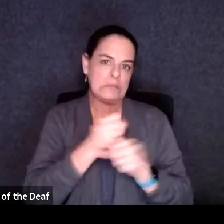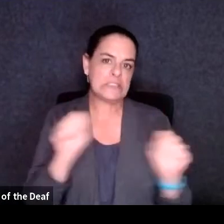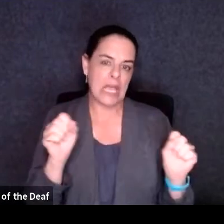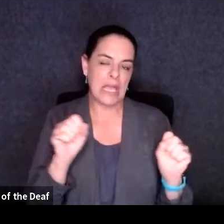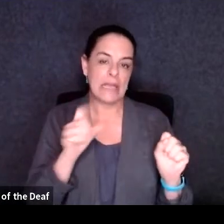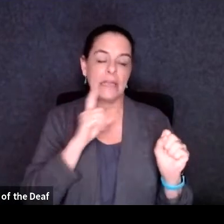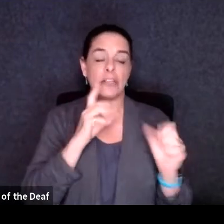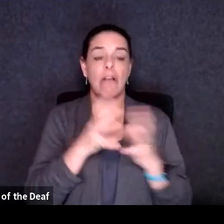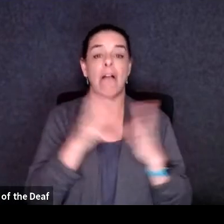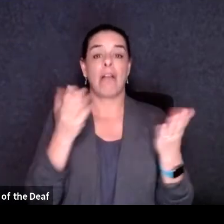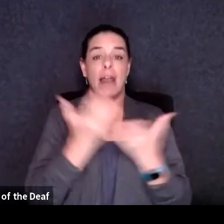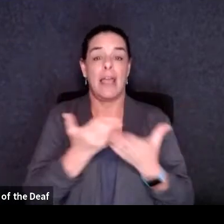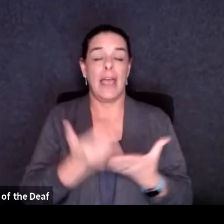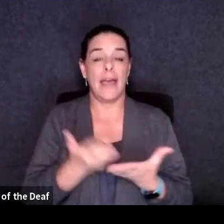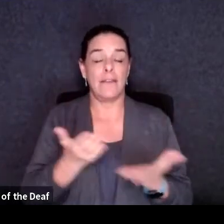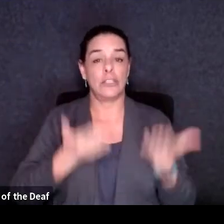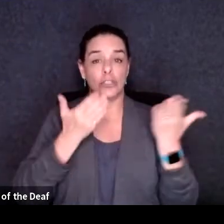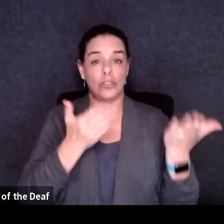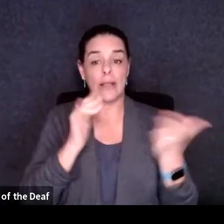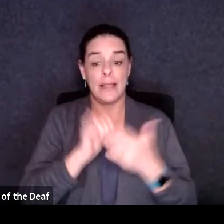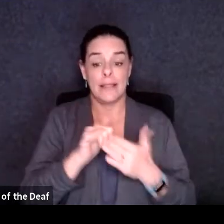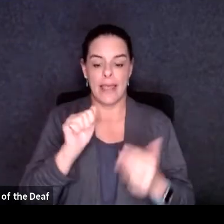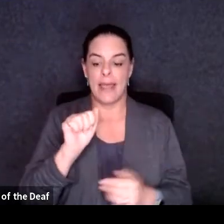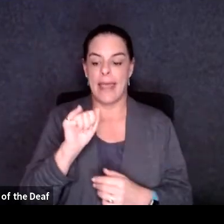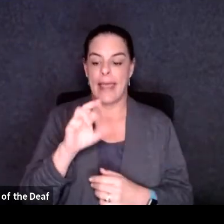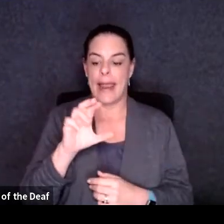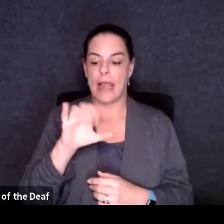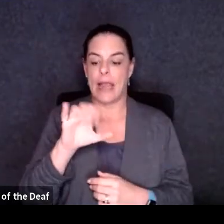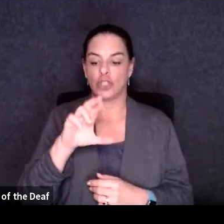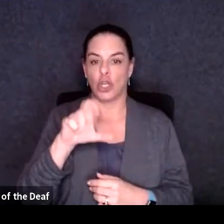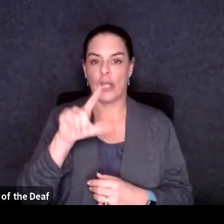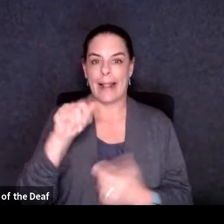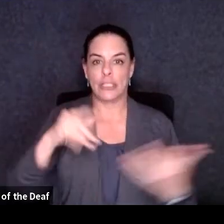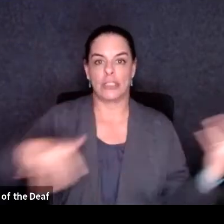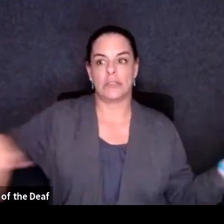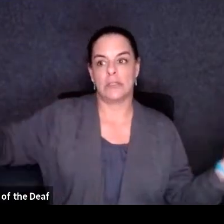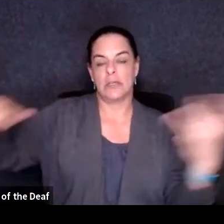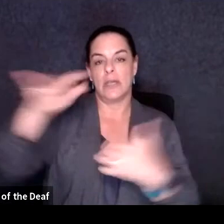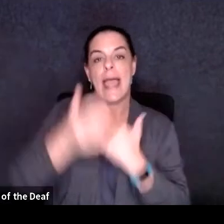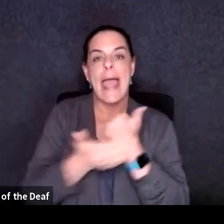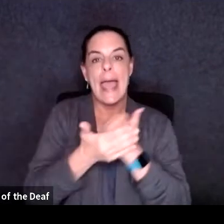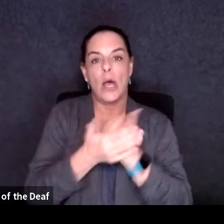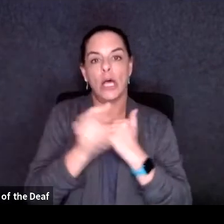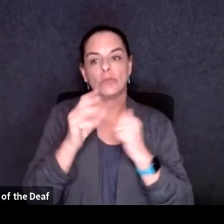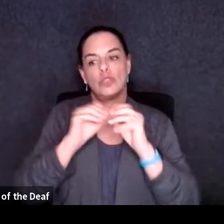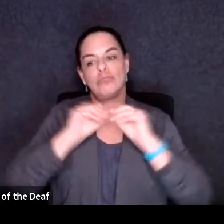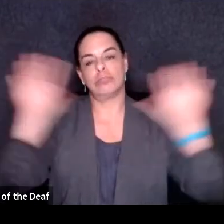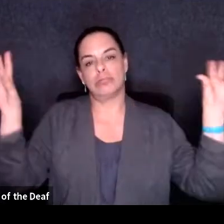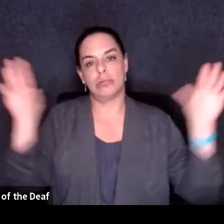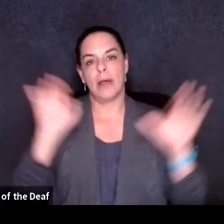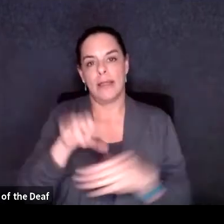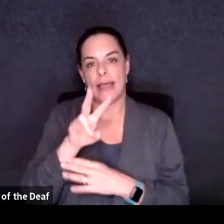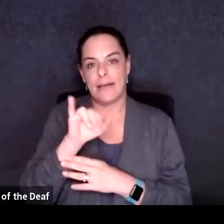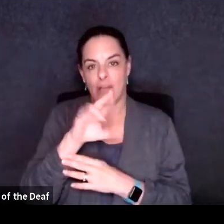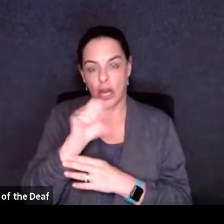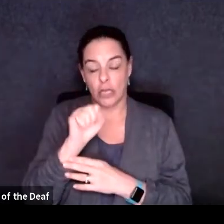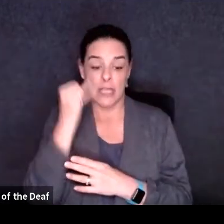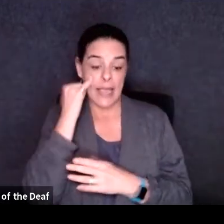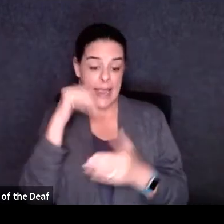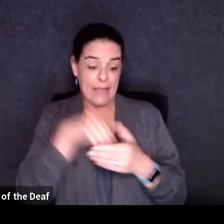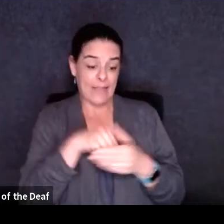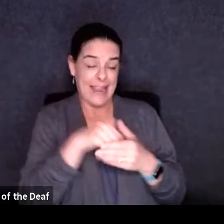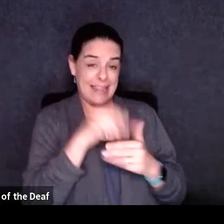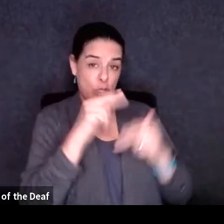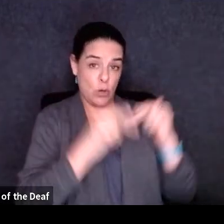a lot of evidence to suggest that ventilation and air circulation helps to disperse the virus. If they're enclosed like an